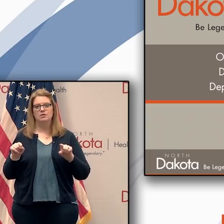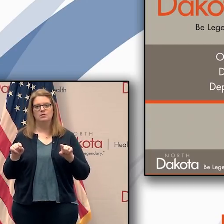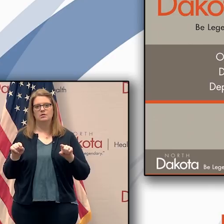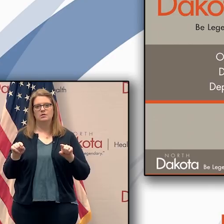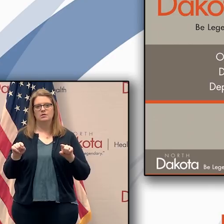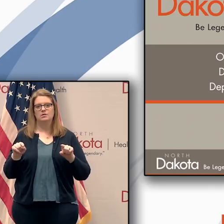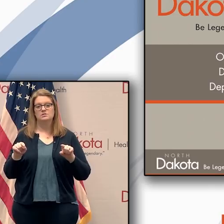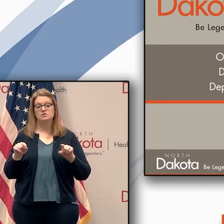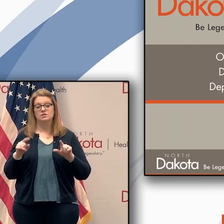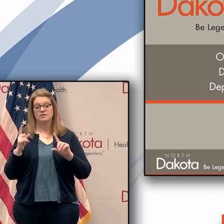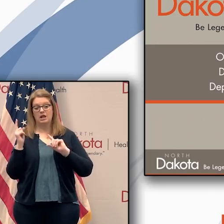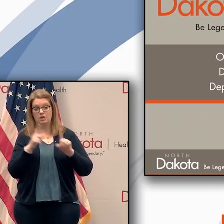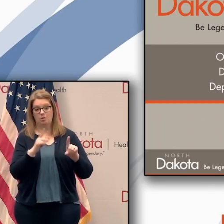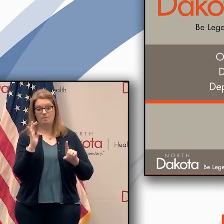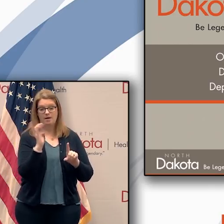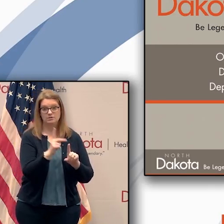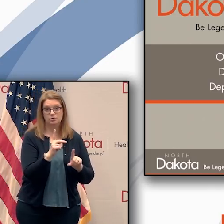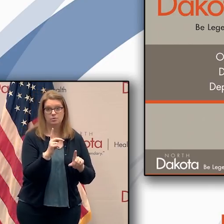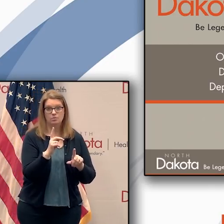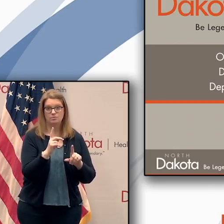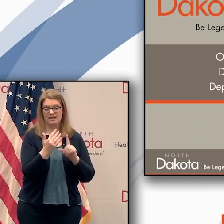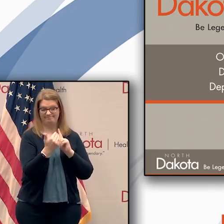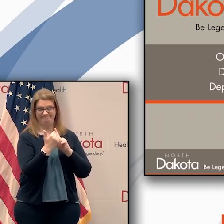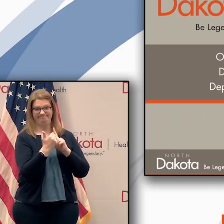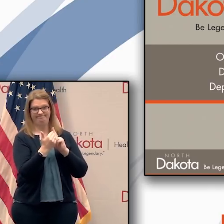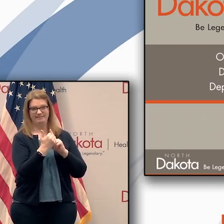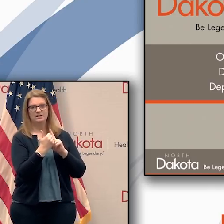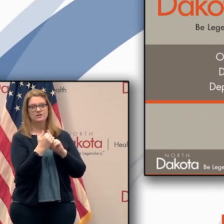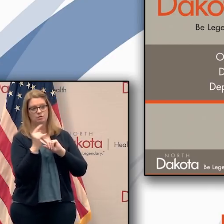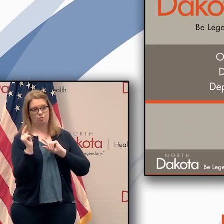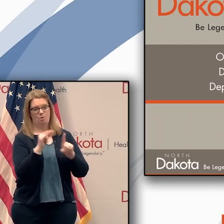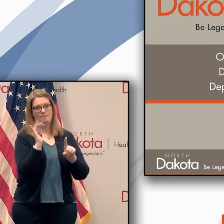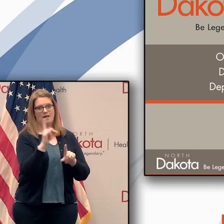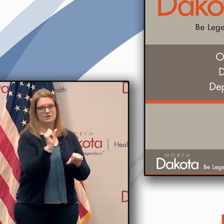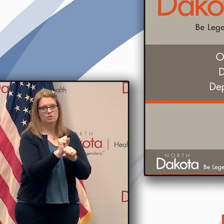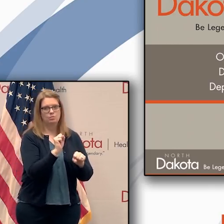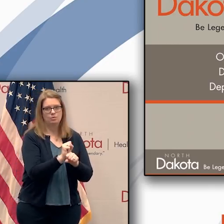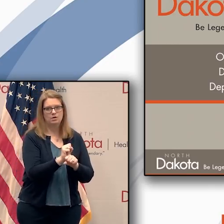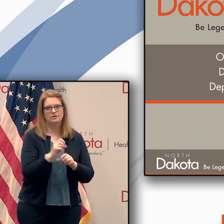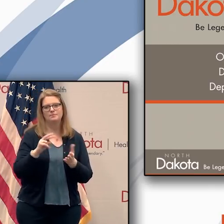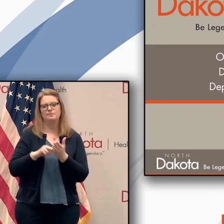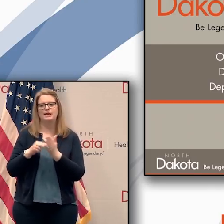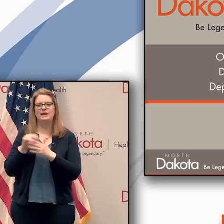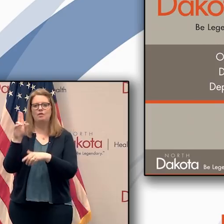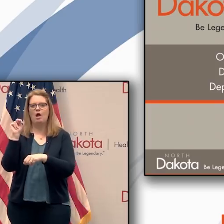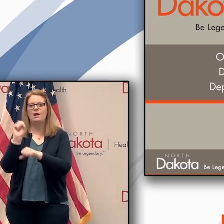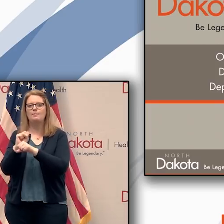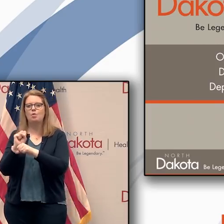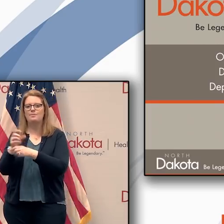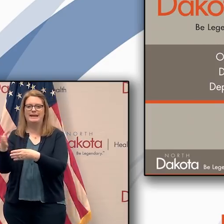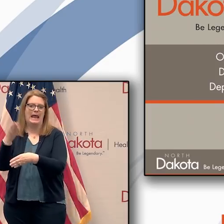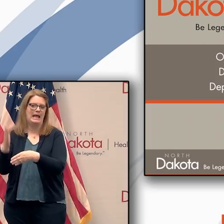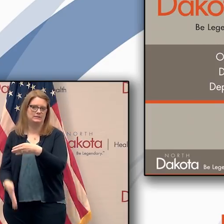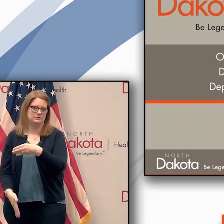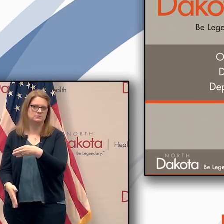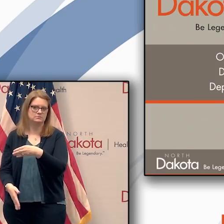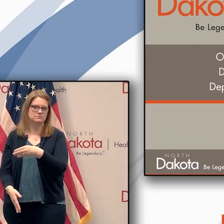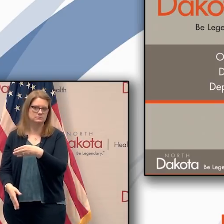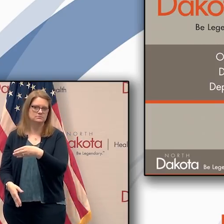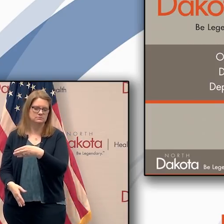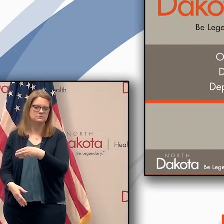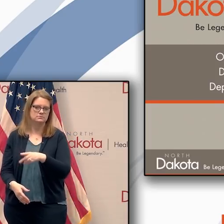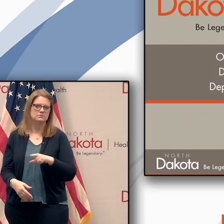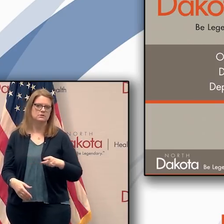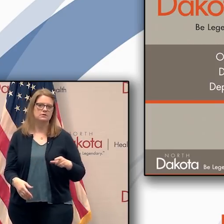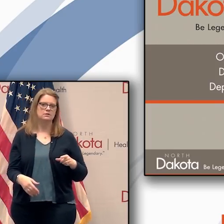ineligible for unemployment. So once they get notice that they're being called back, that is when their unemployment ends. And as we've discussed previously,